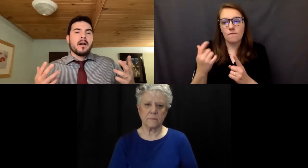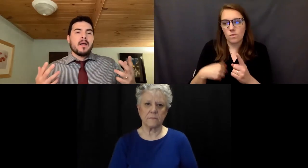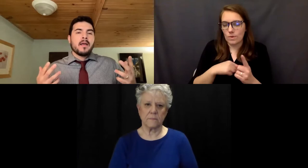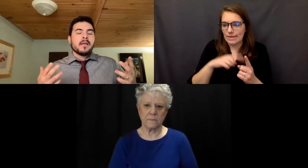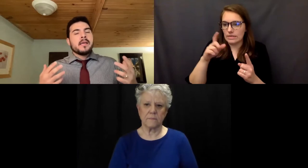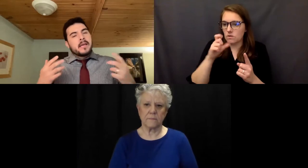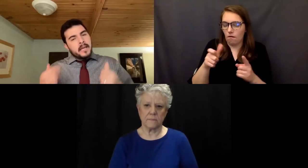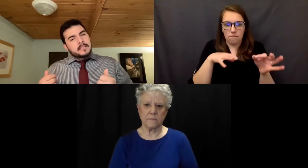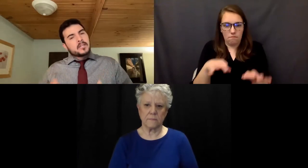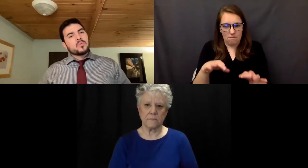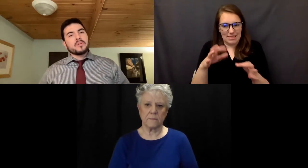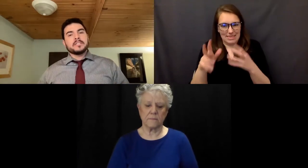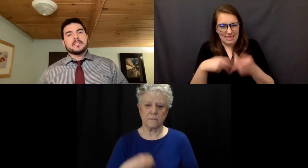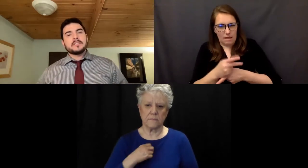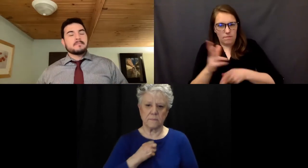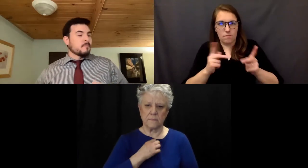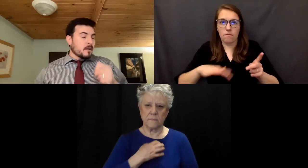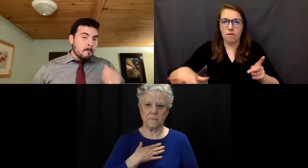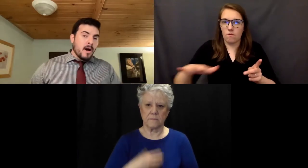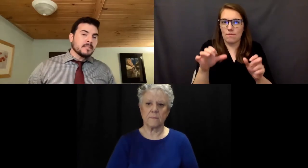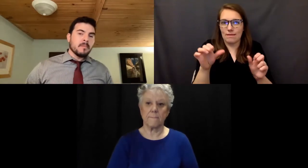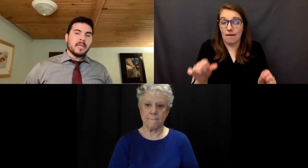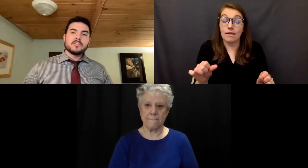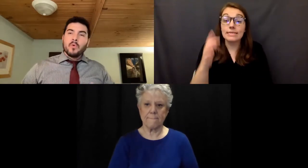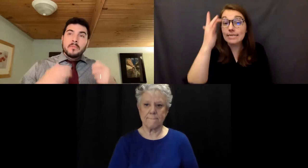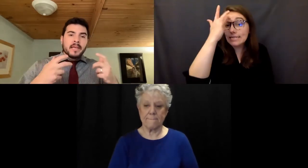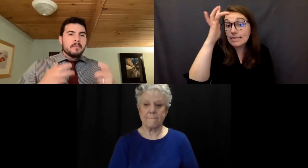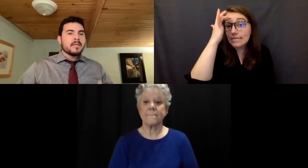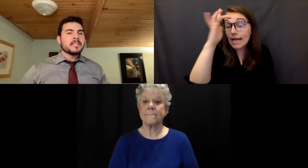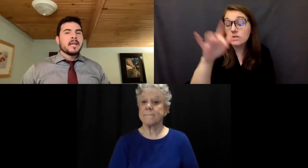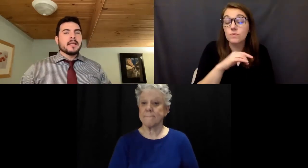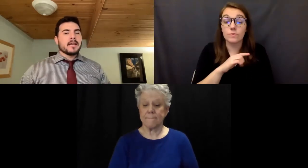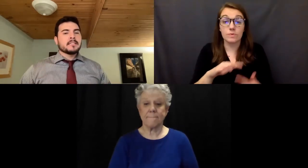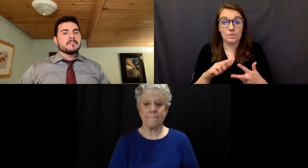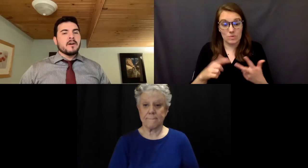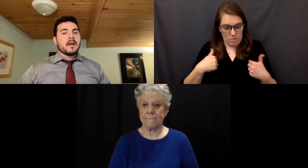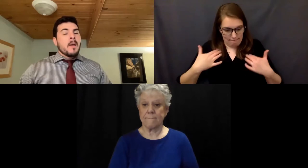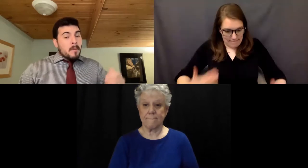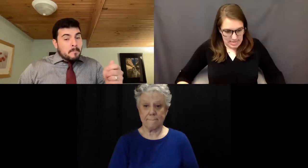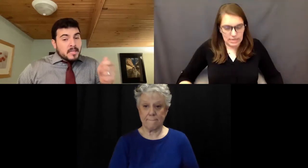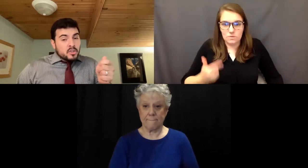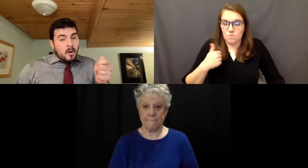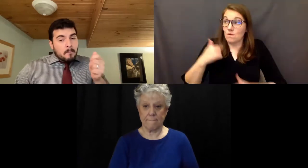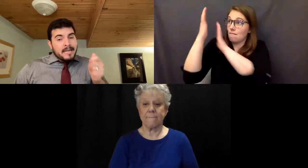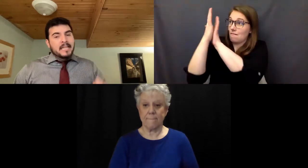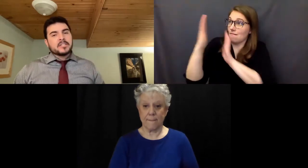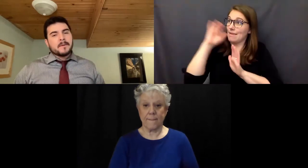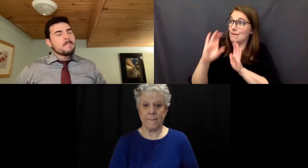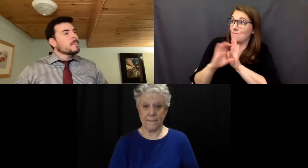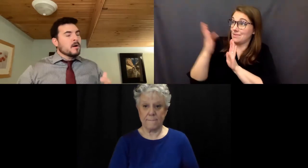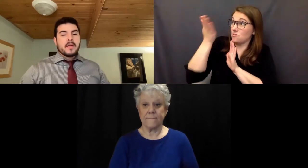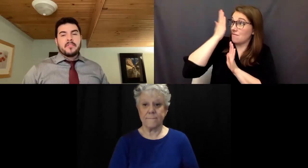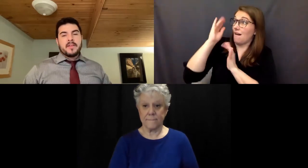are, intellectual creatures, composite beings formed in the image and likeness of God, but beings who are by